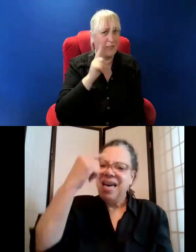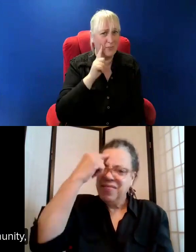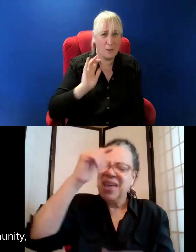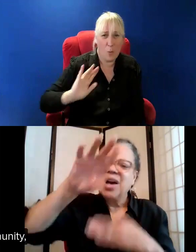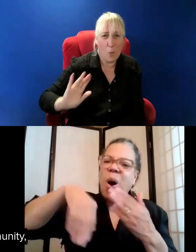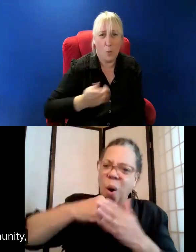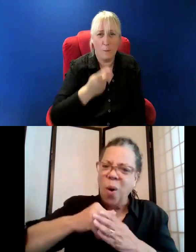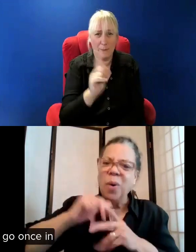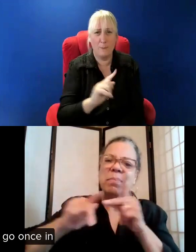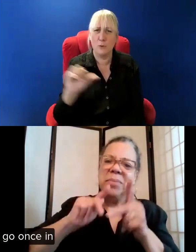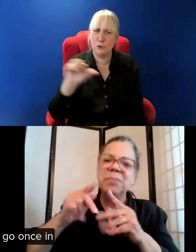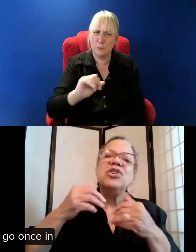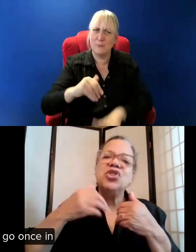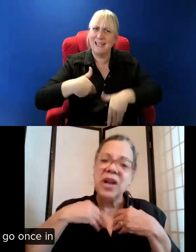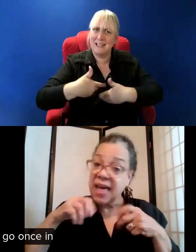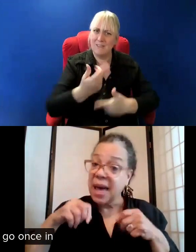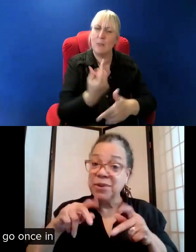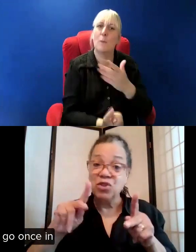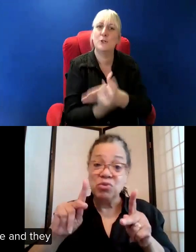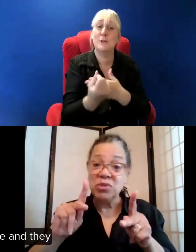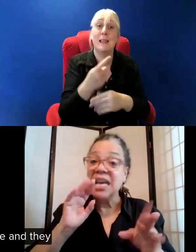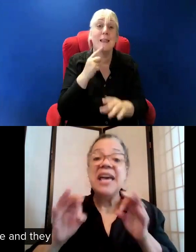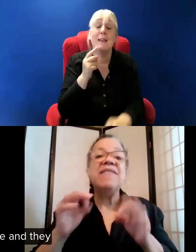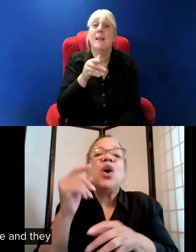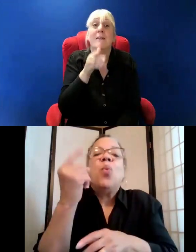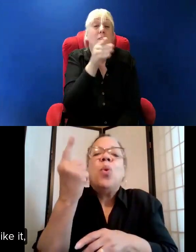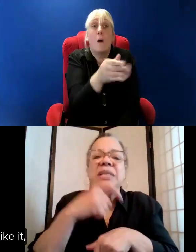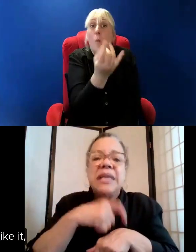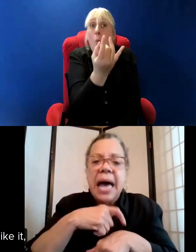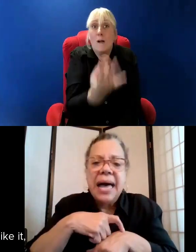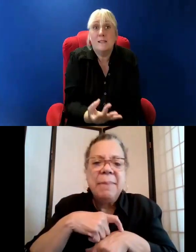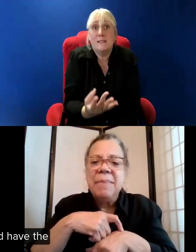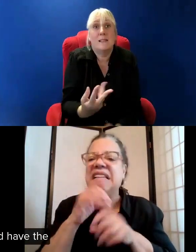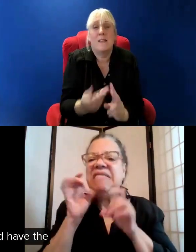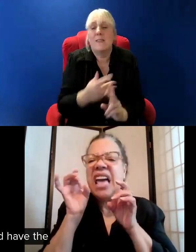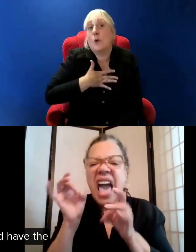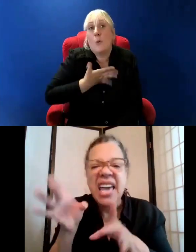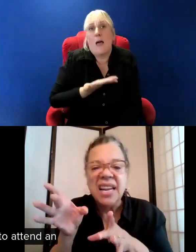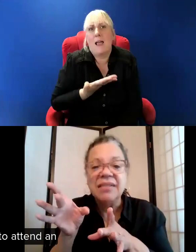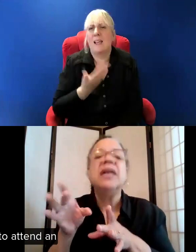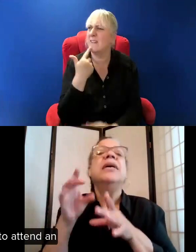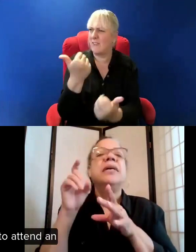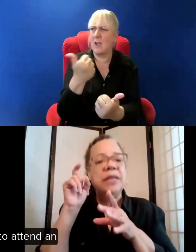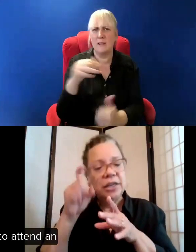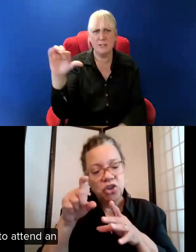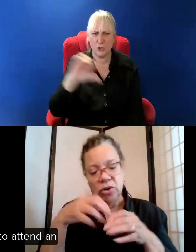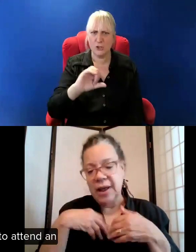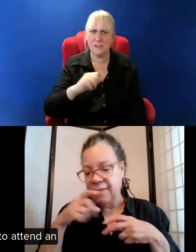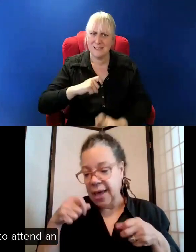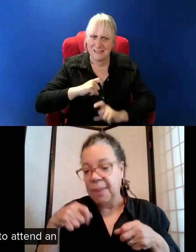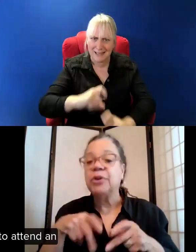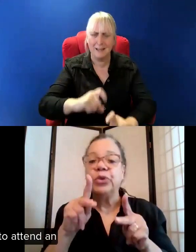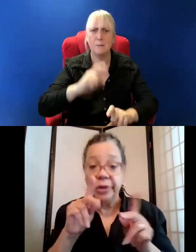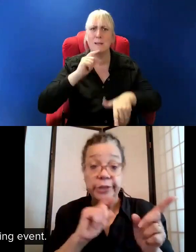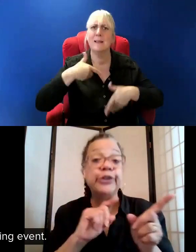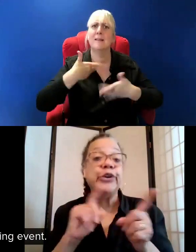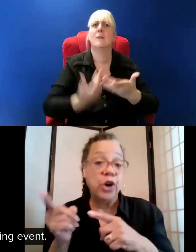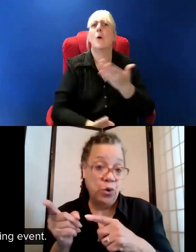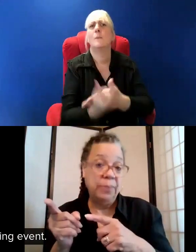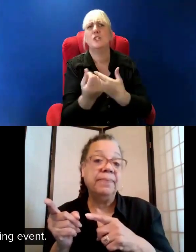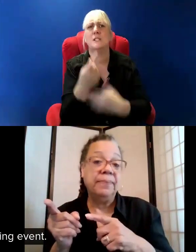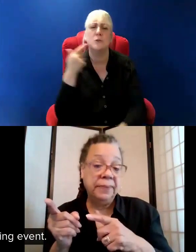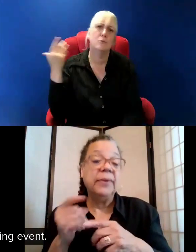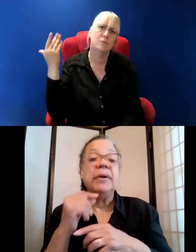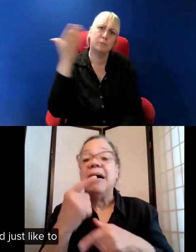the opportunity. Even if they go once in their lifetime and they don't like it, they should have the opportunity to attend a